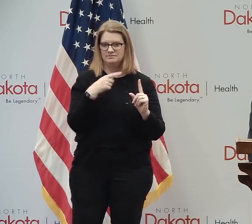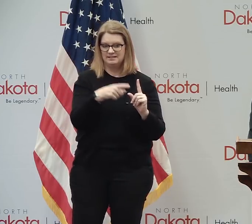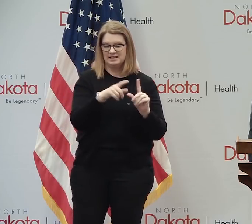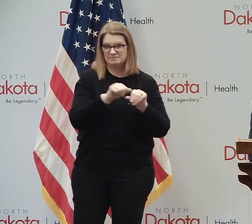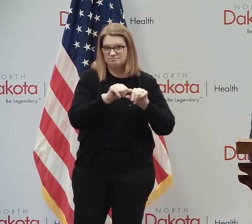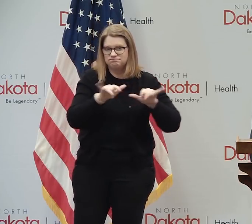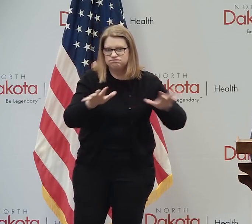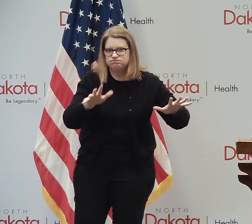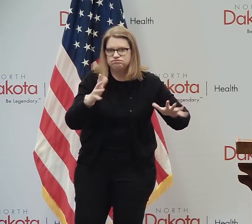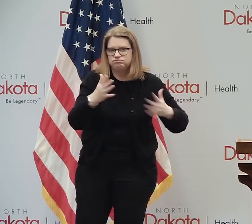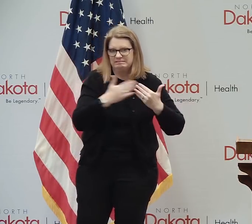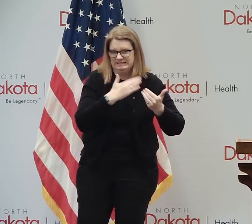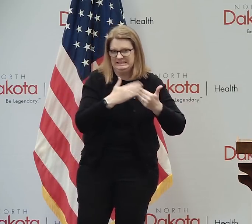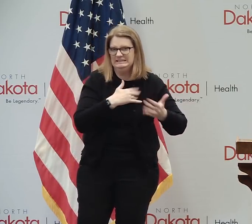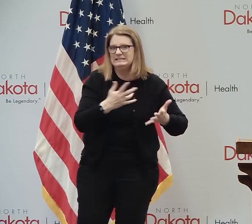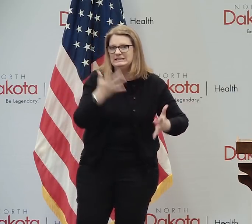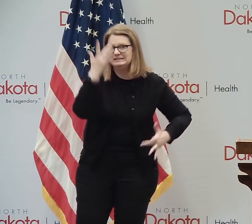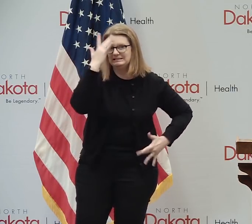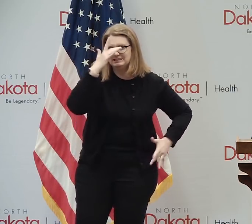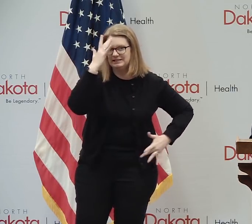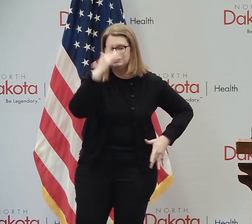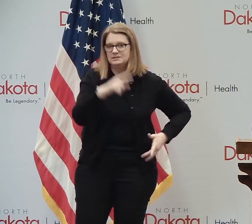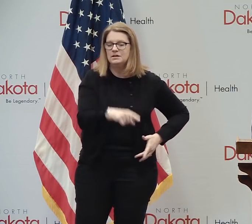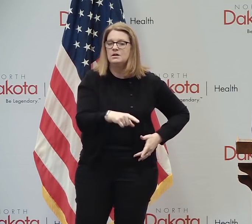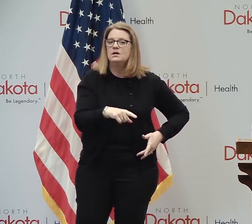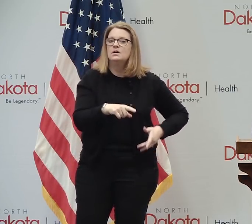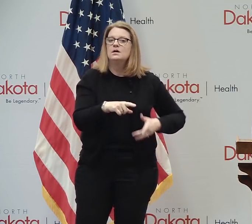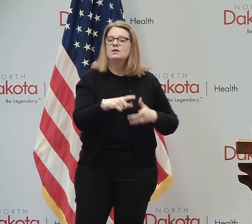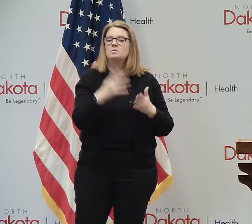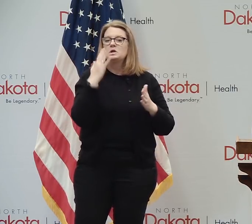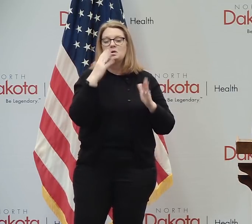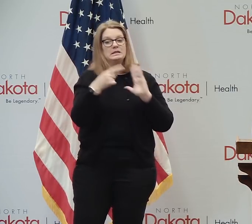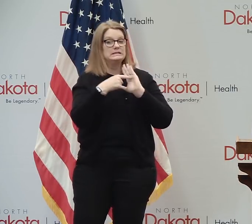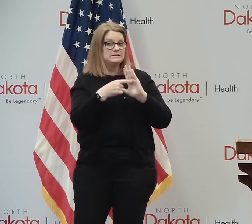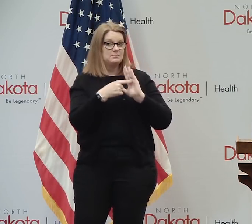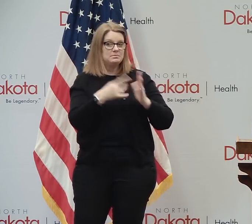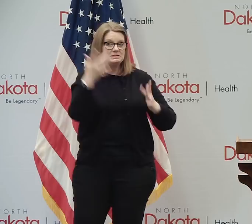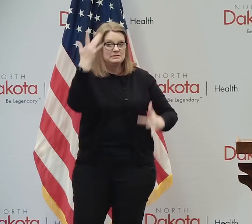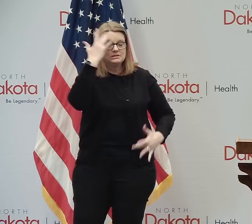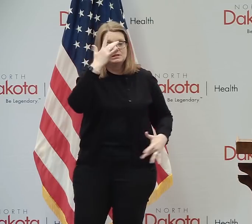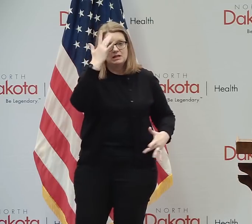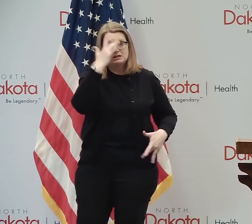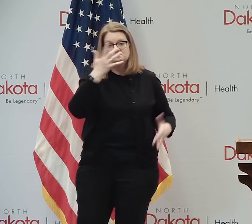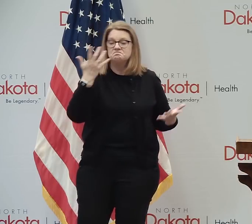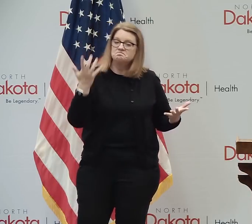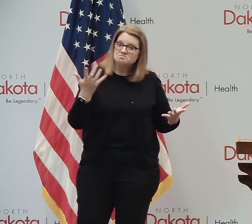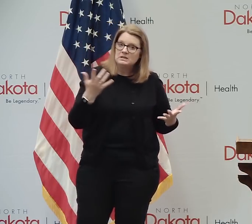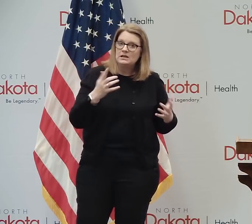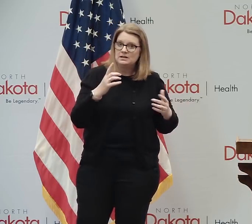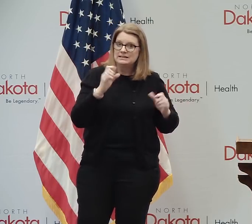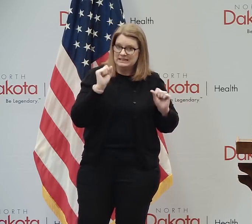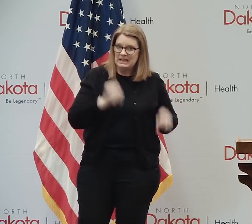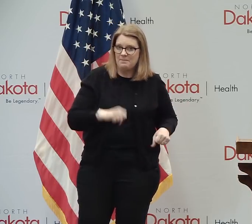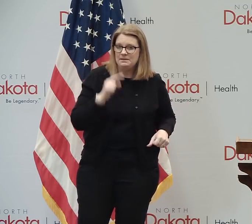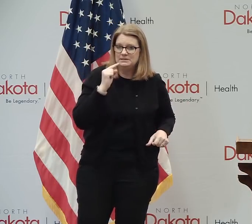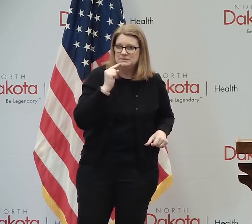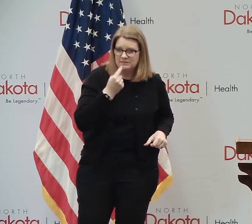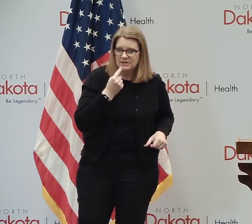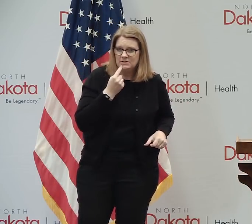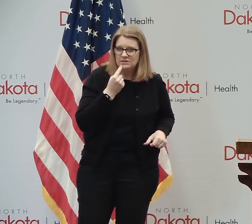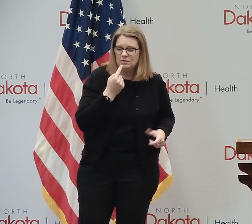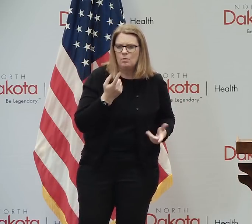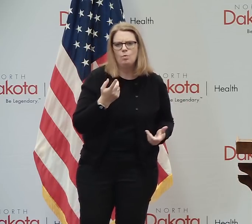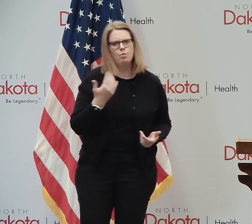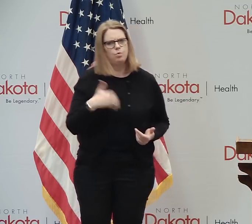contagious disease. And in some cases, we know that the symptoms of this disease can be really severe. I'm sure all of you have